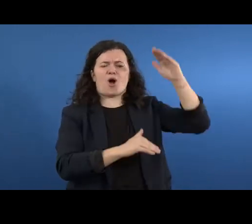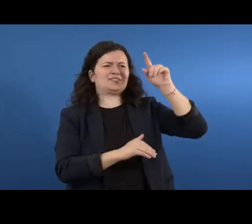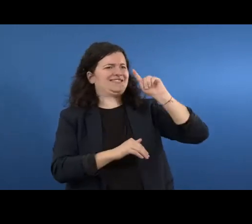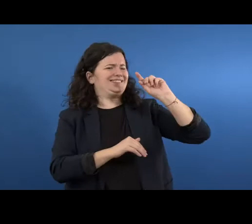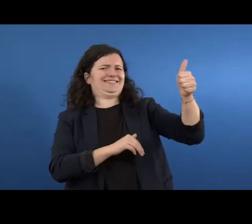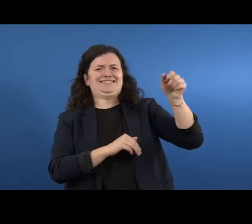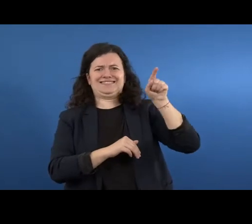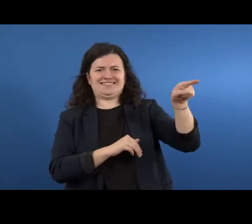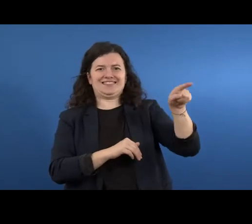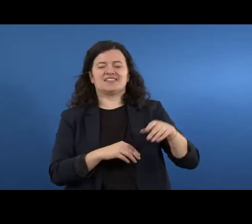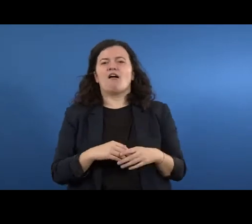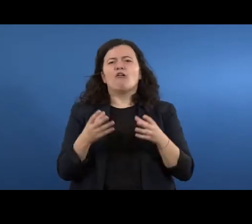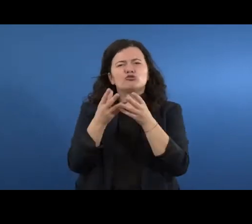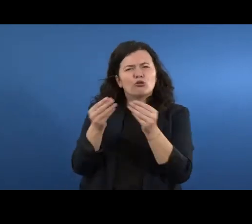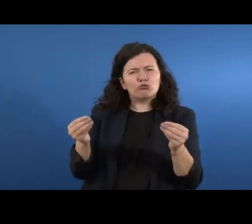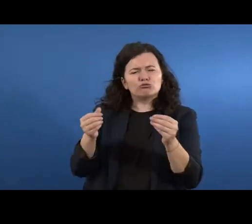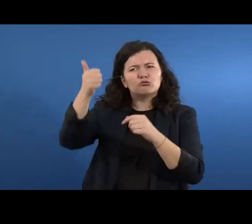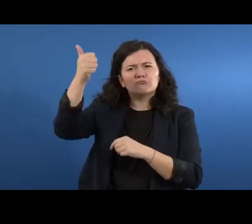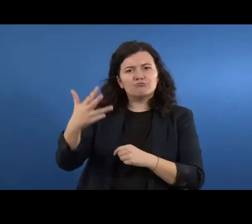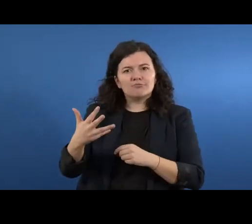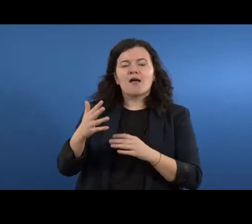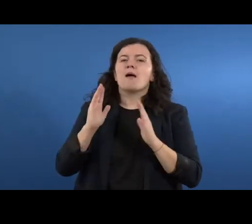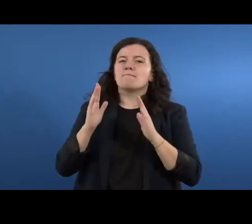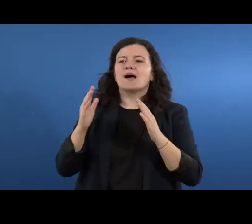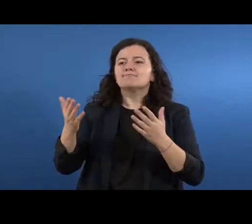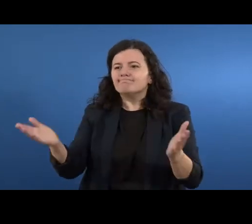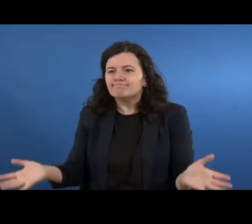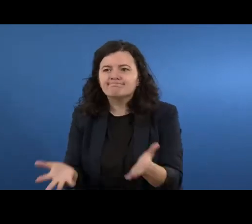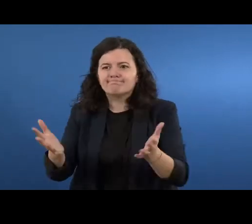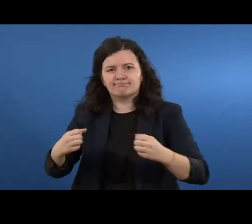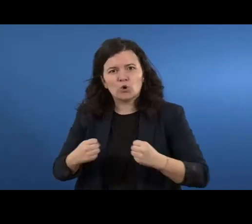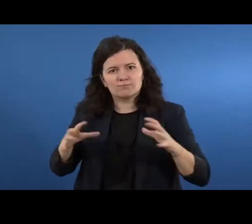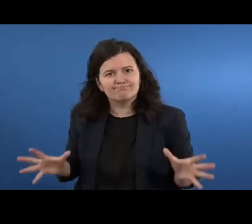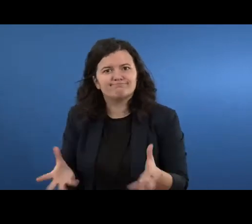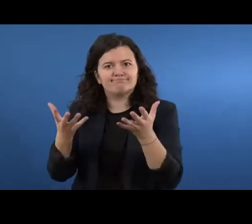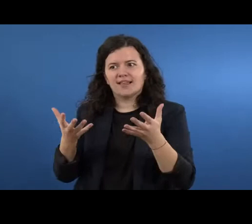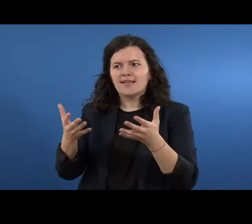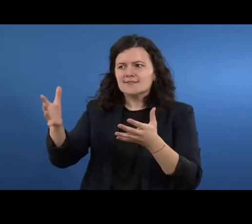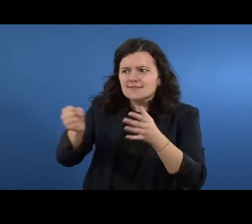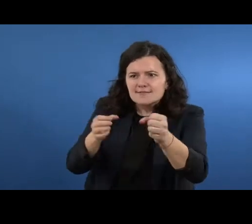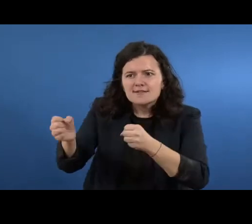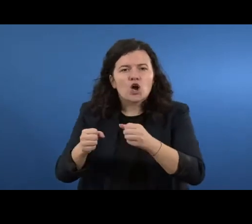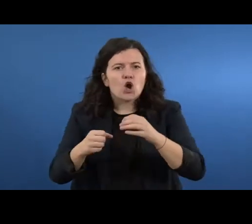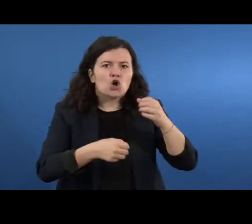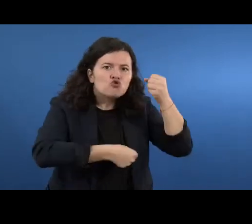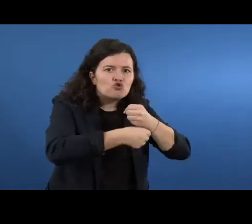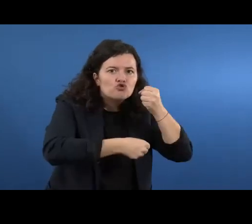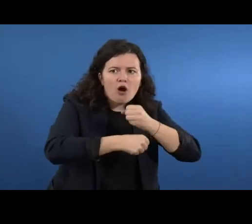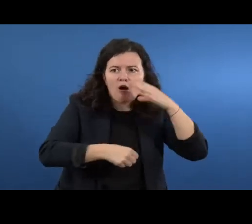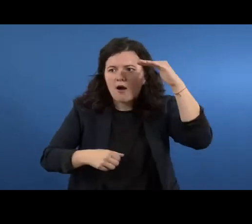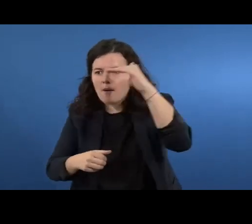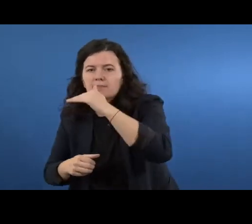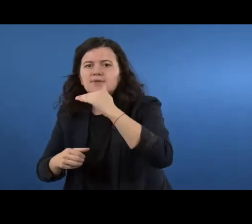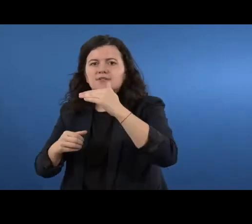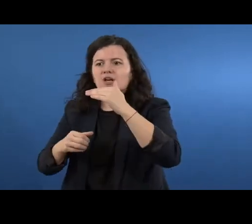the proactive outreach to potential trainees and job seekers is number one. This is seen as the most important